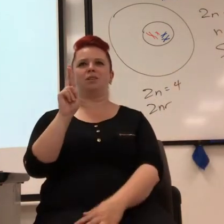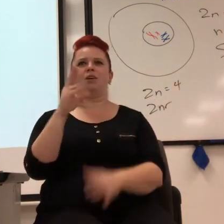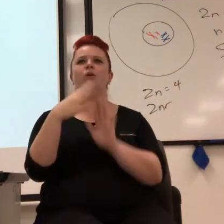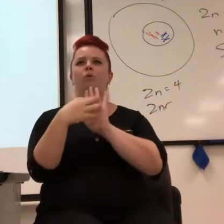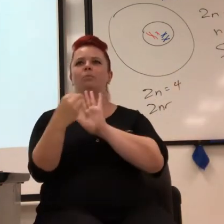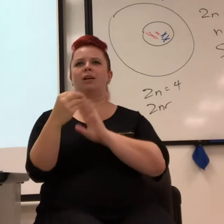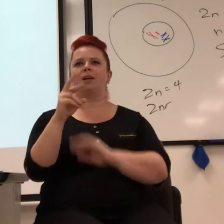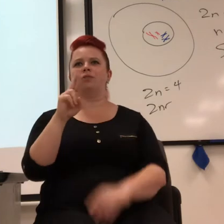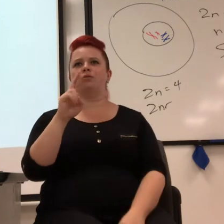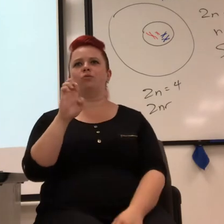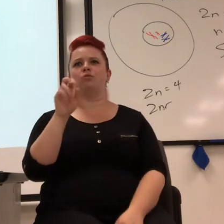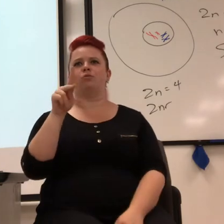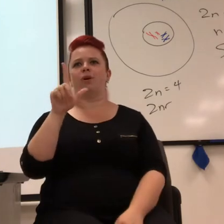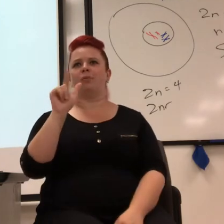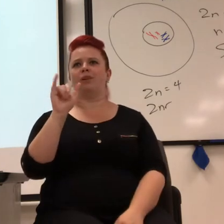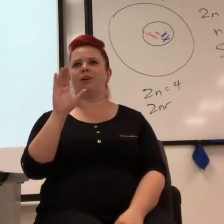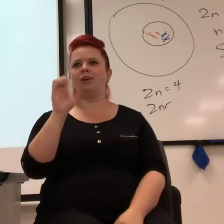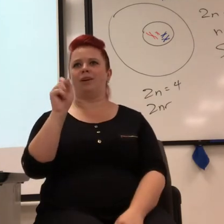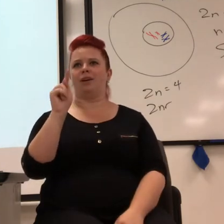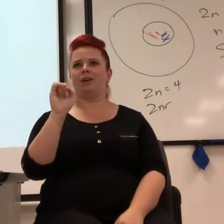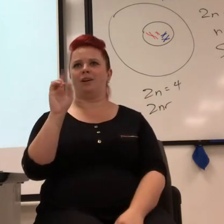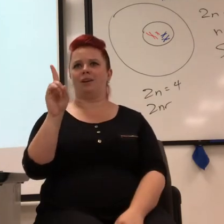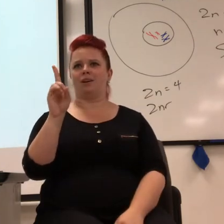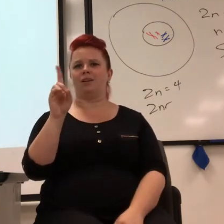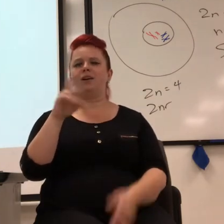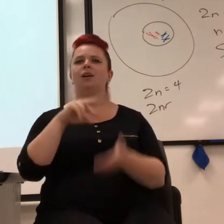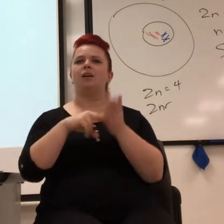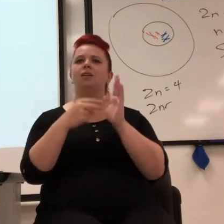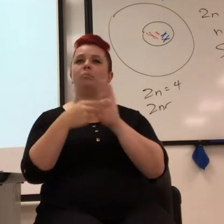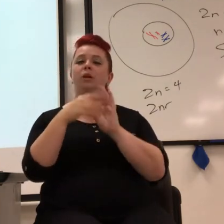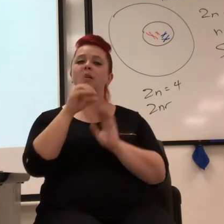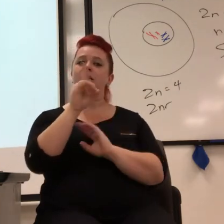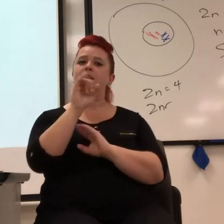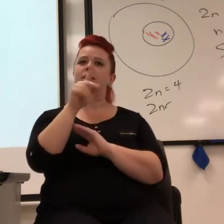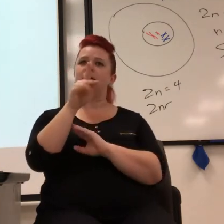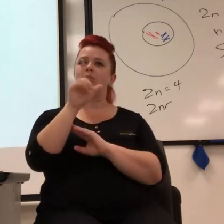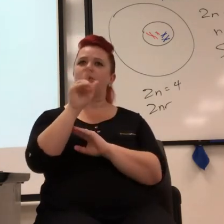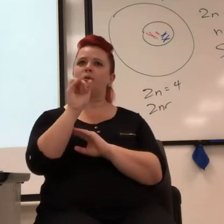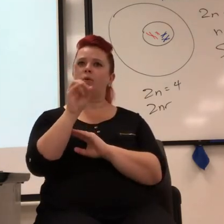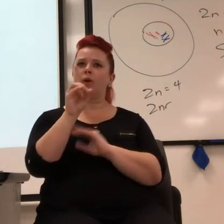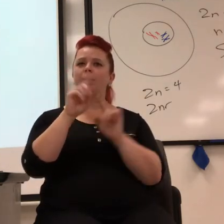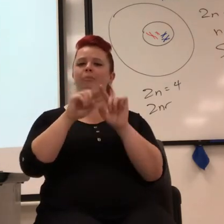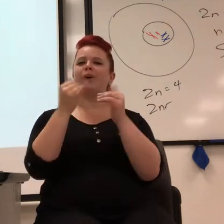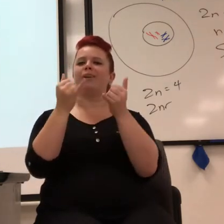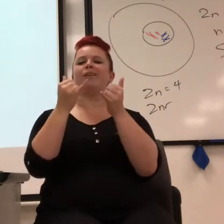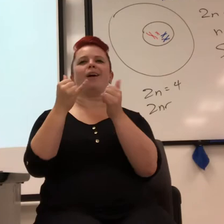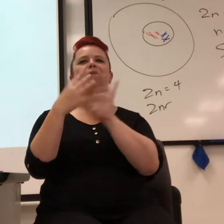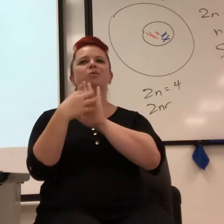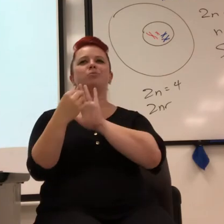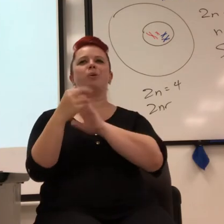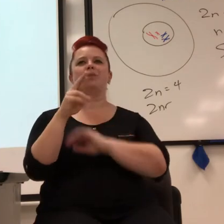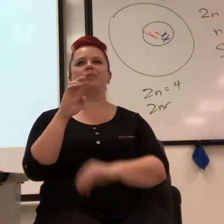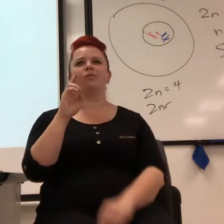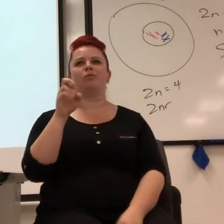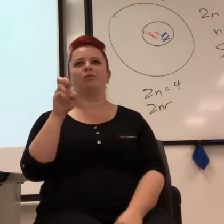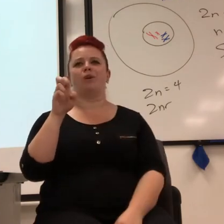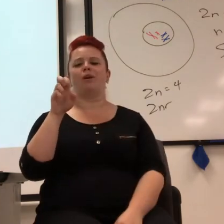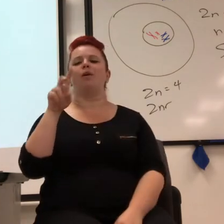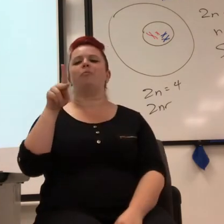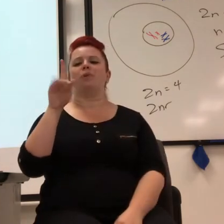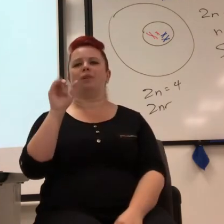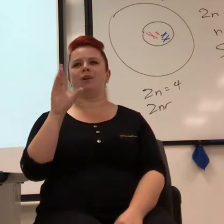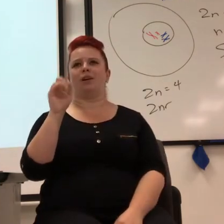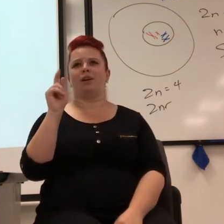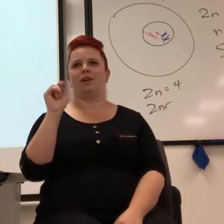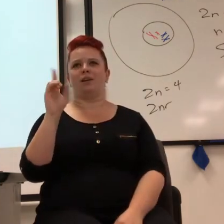Yeah, replicated, indicating that it's diploid, but now it's replicated. Okay, that happens during the S phase, before